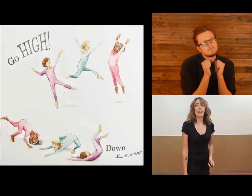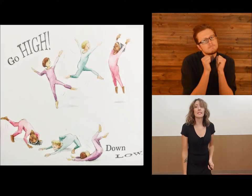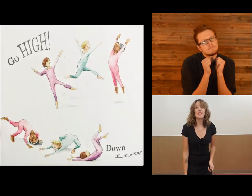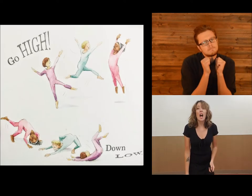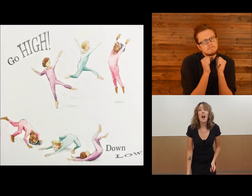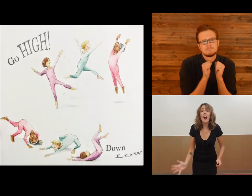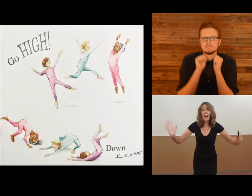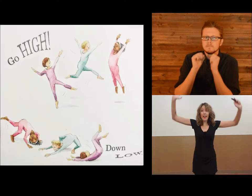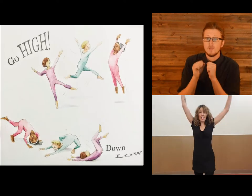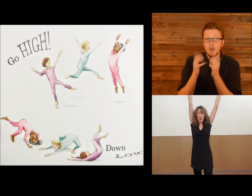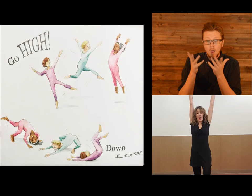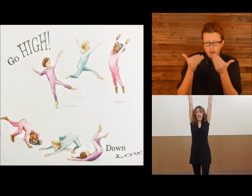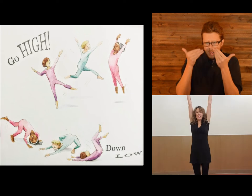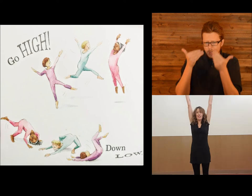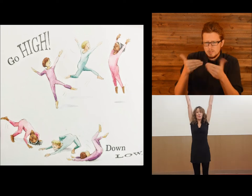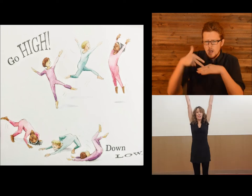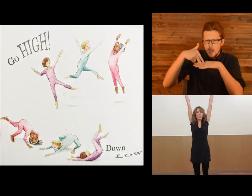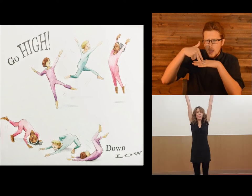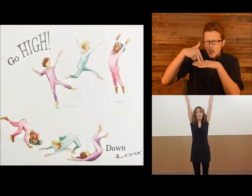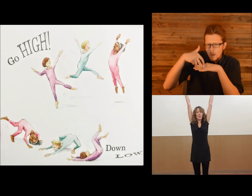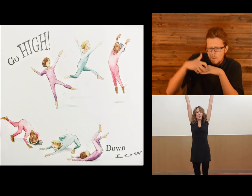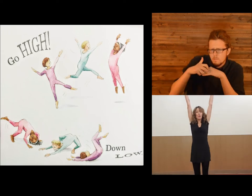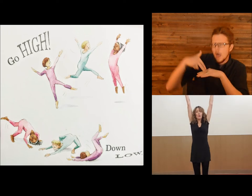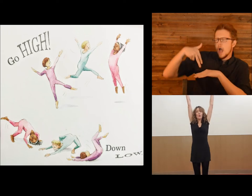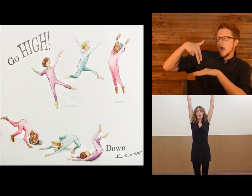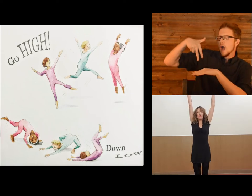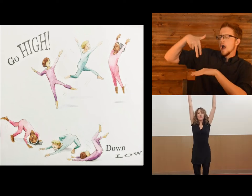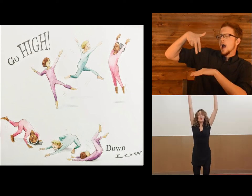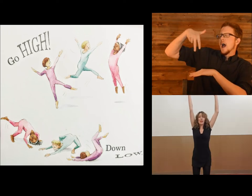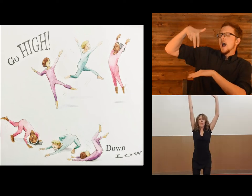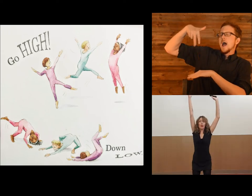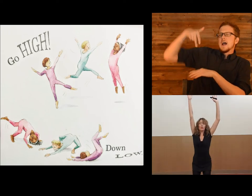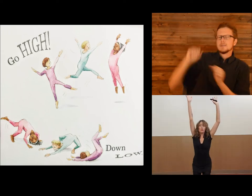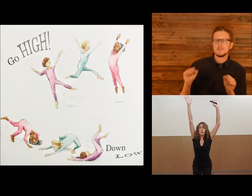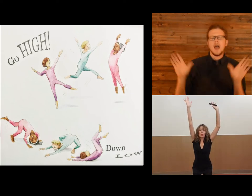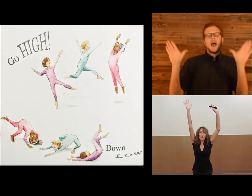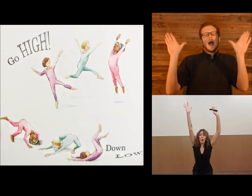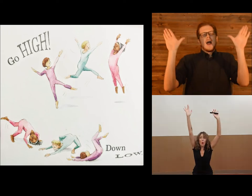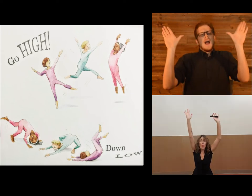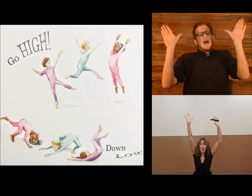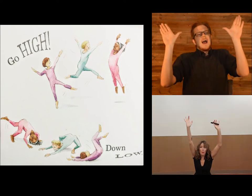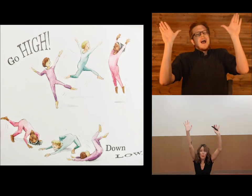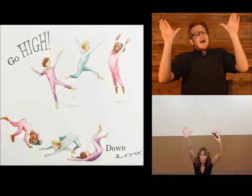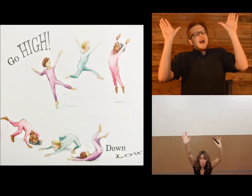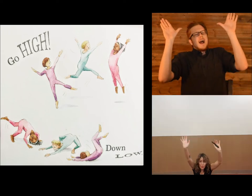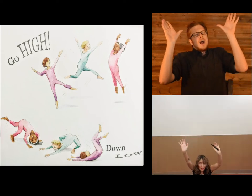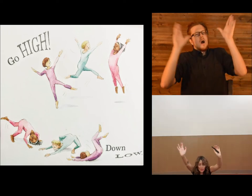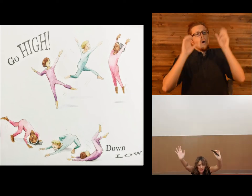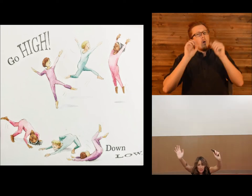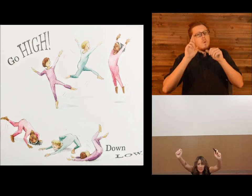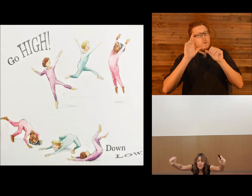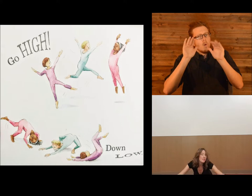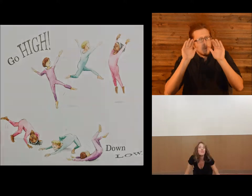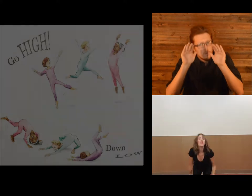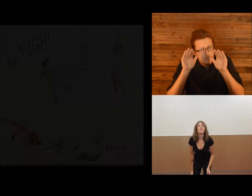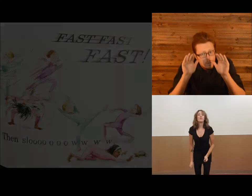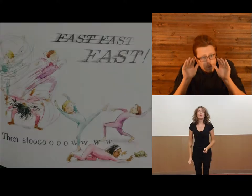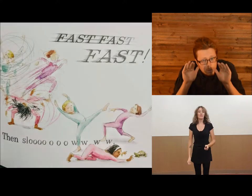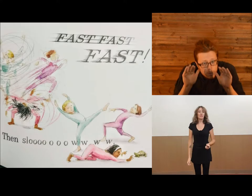You can dance high. How high can you dance? Or down low.